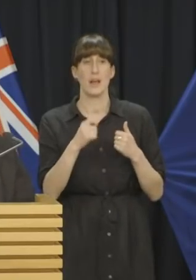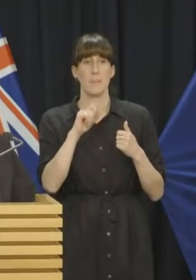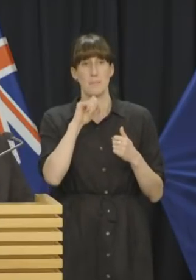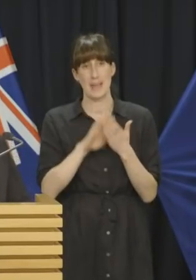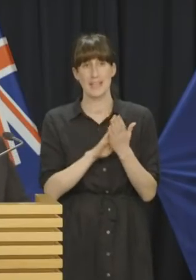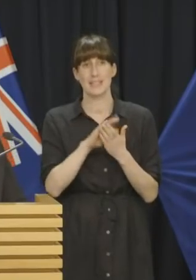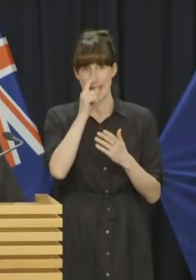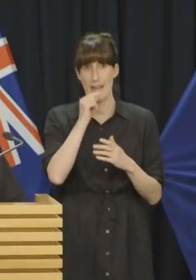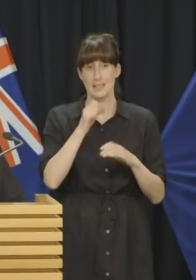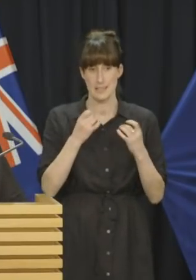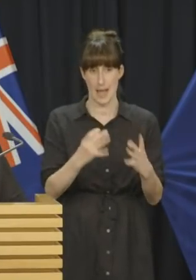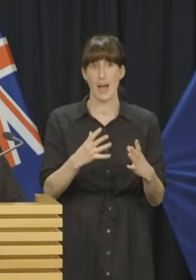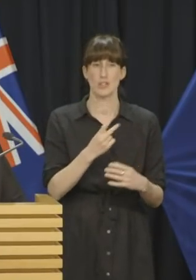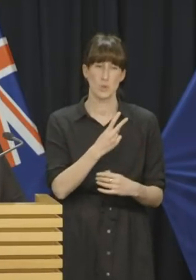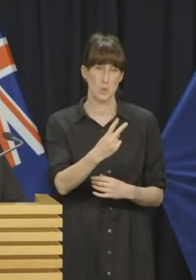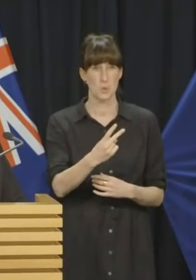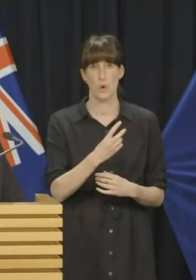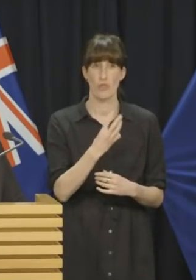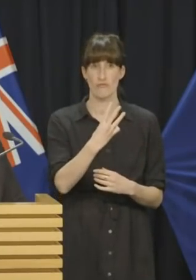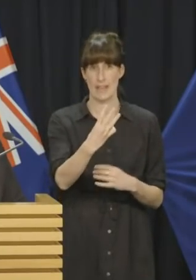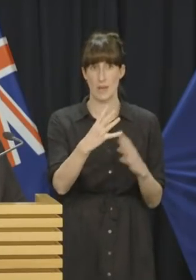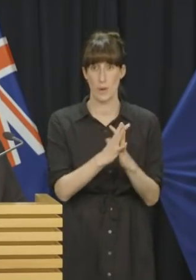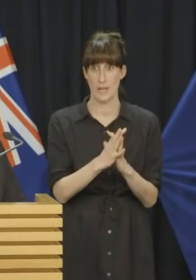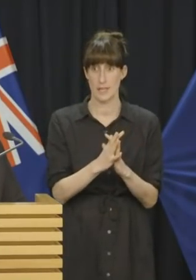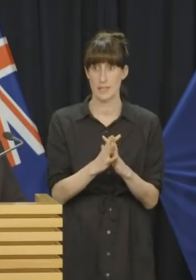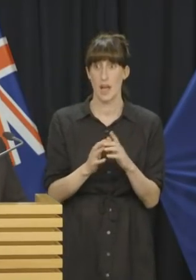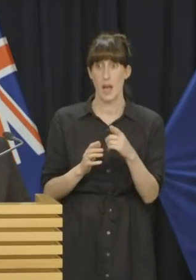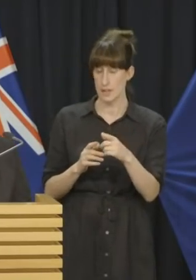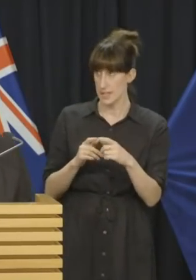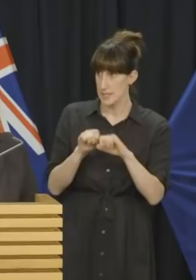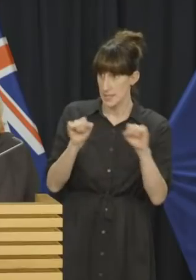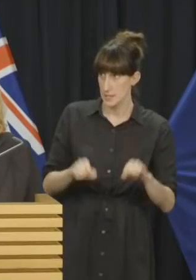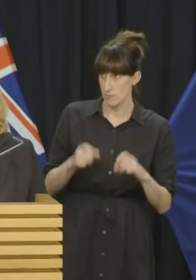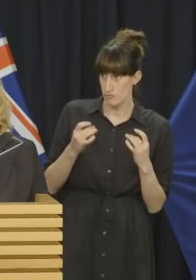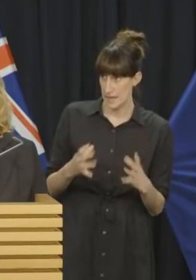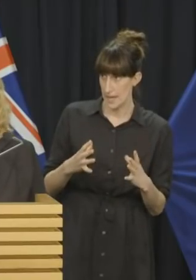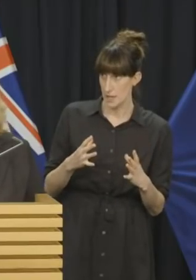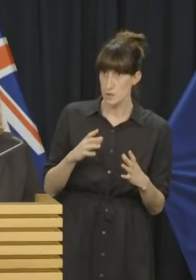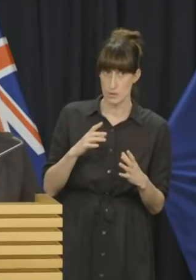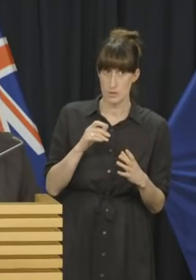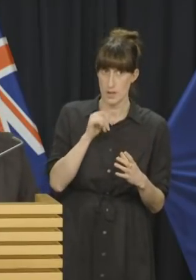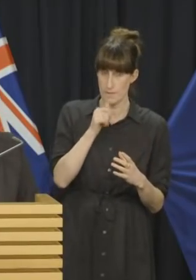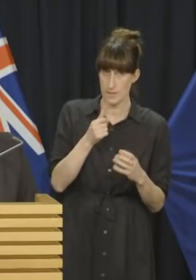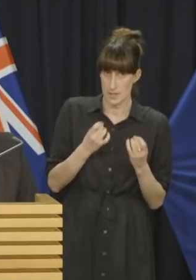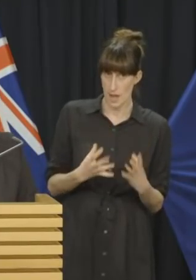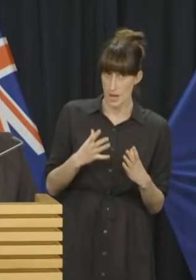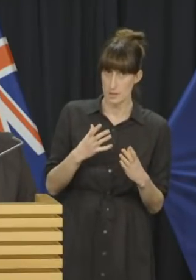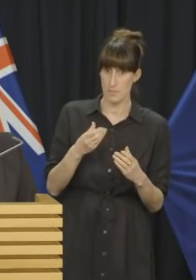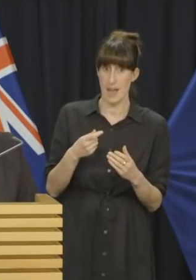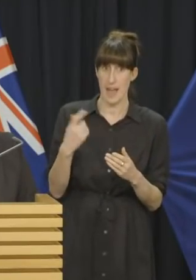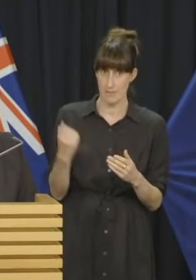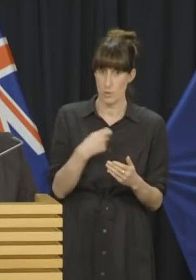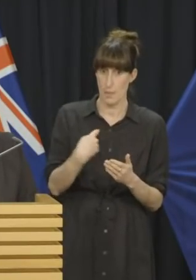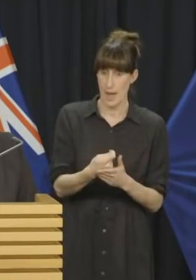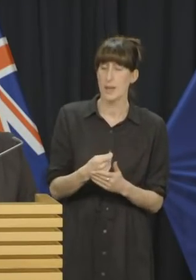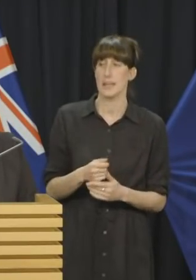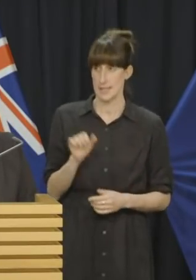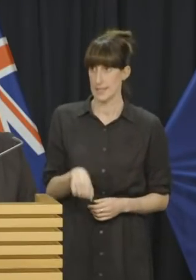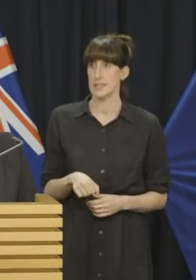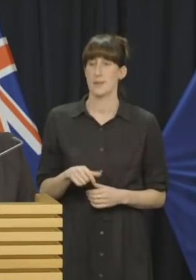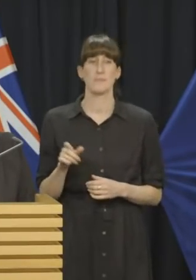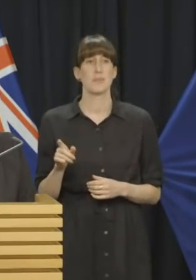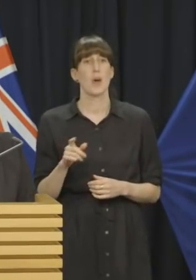3 weeks. Do you have the systems in place in order to implement those charges? Yes, and we're working on them. New Zealanders have already booked their flights and don't intend to stay for